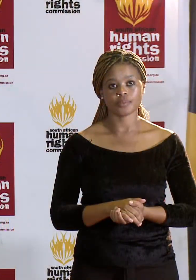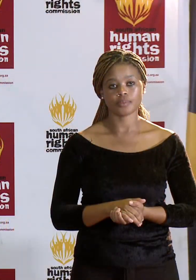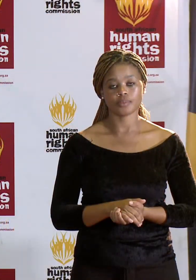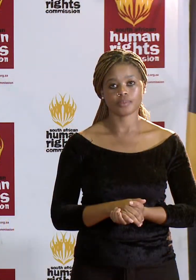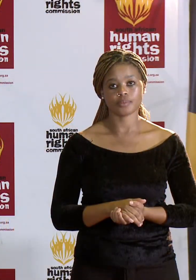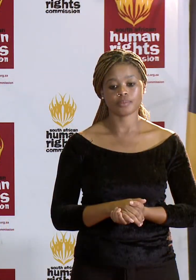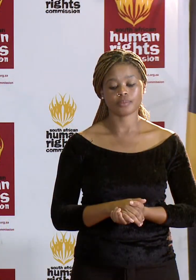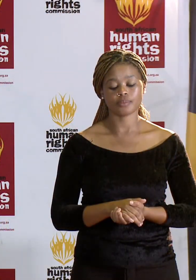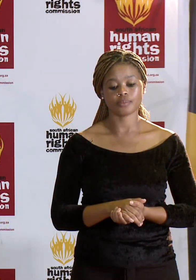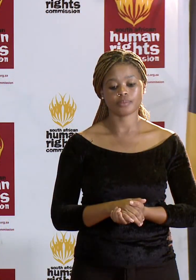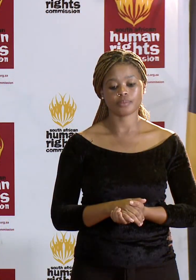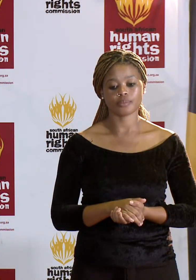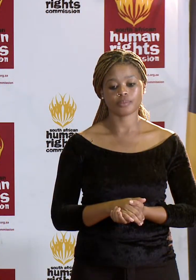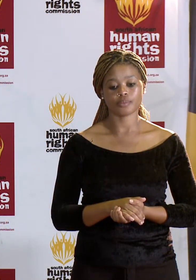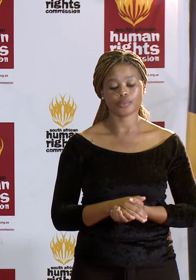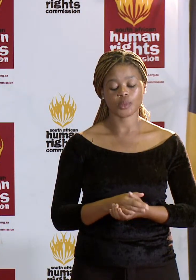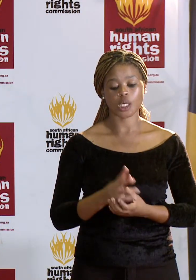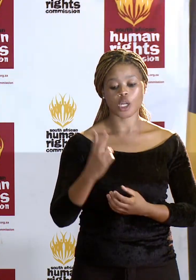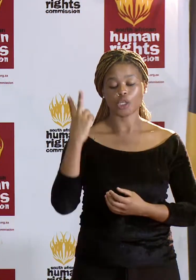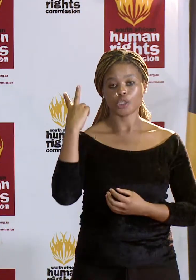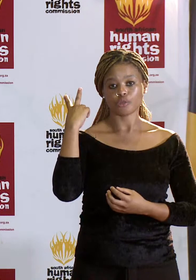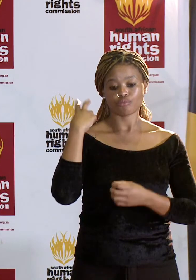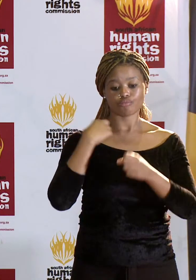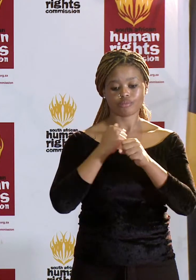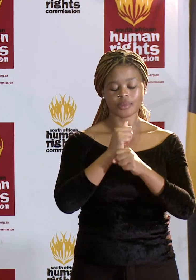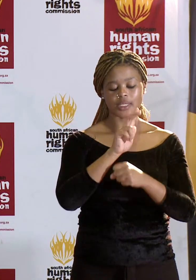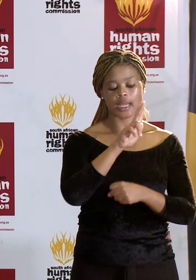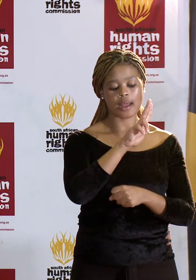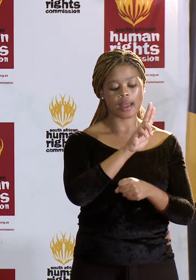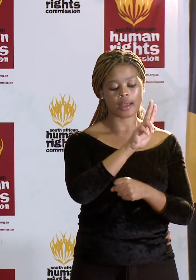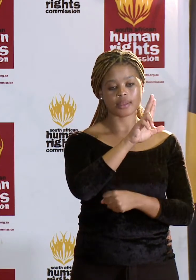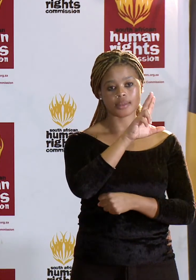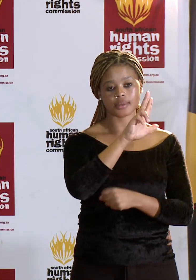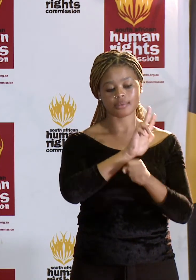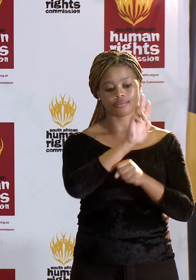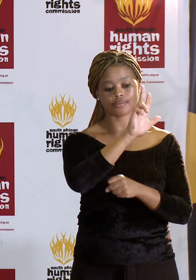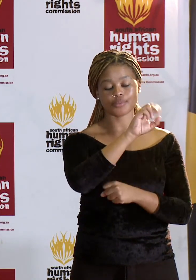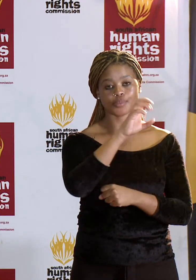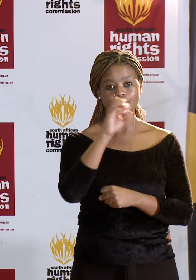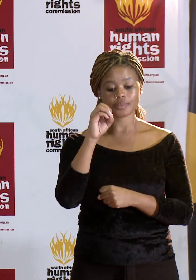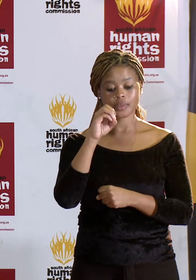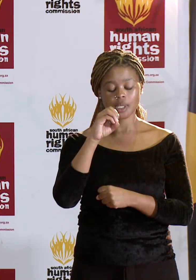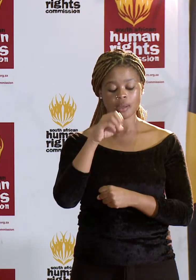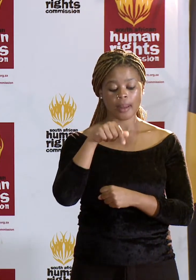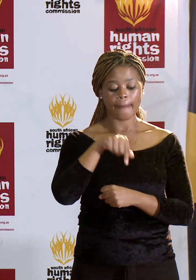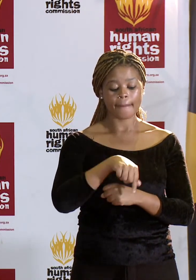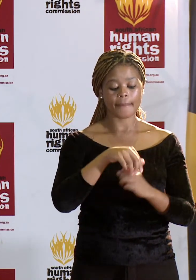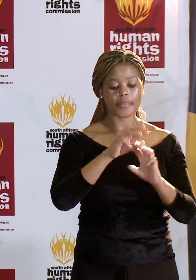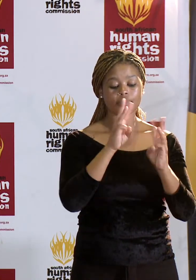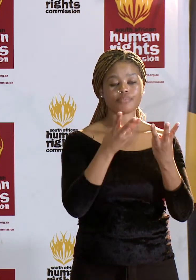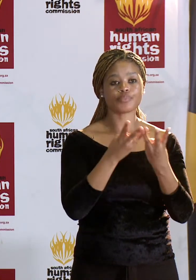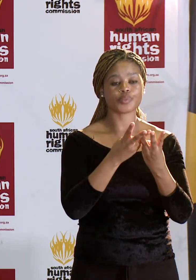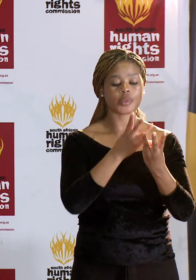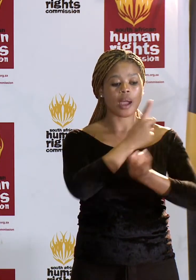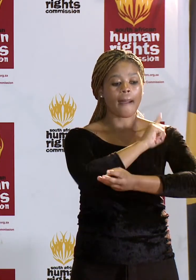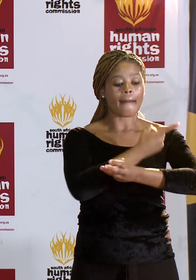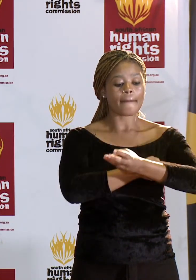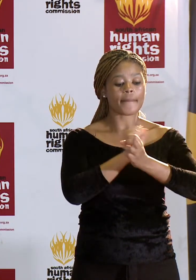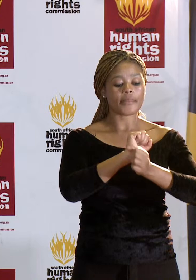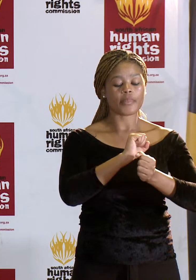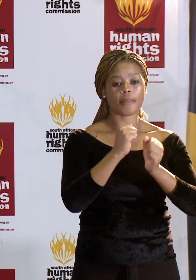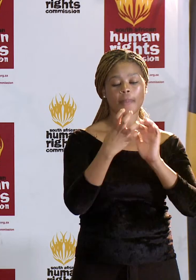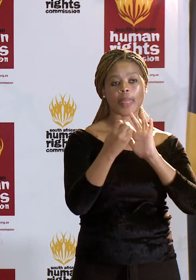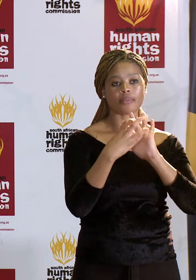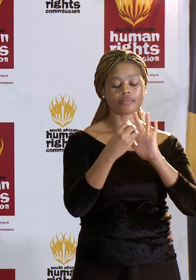So over the 2 centuries from the 1800s, in this part of the world, the power of media